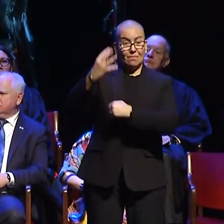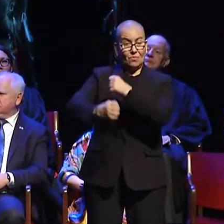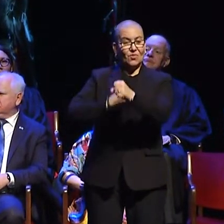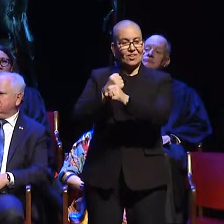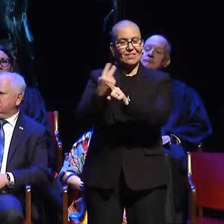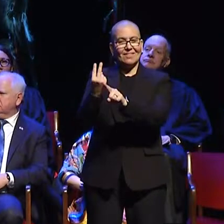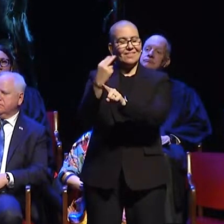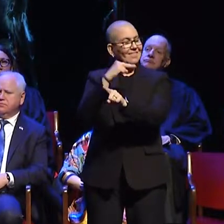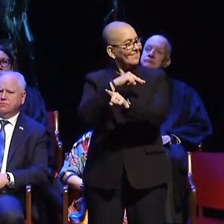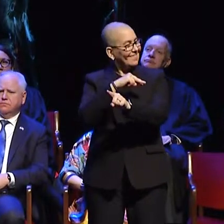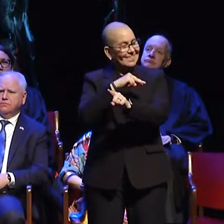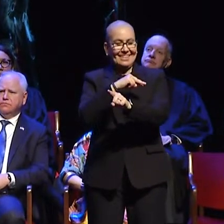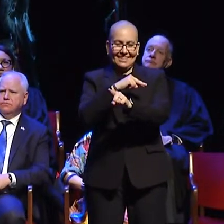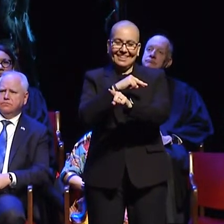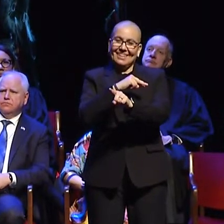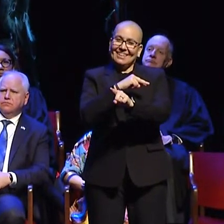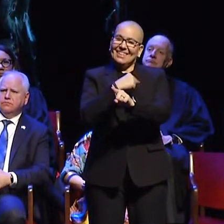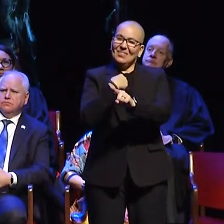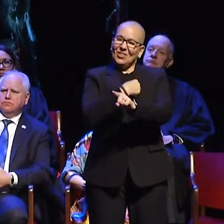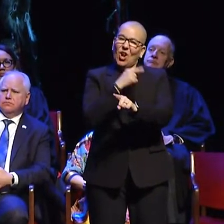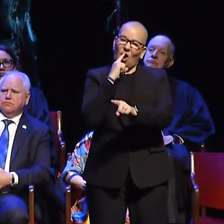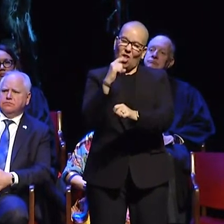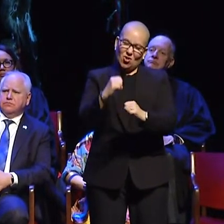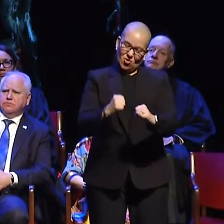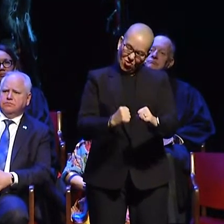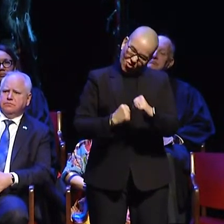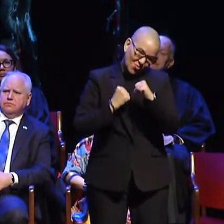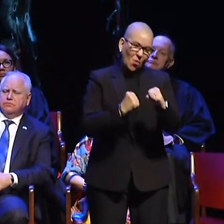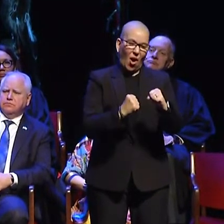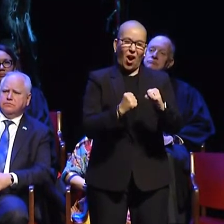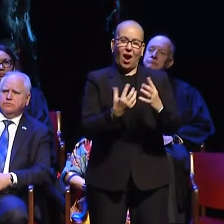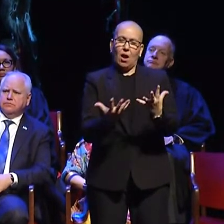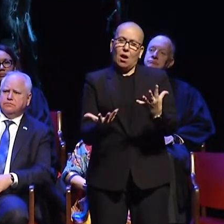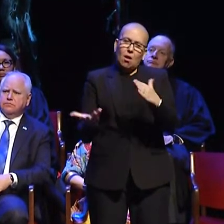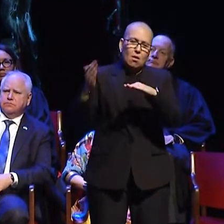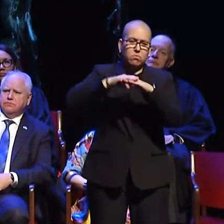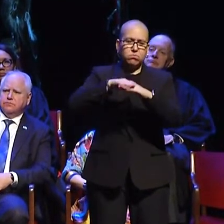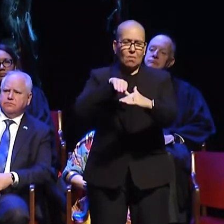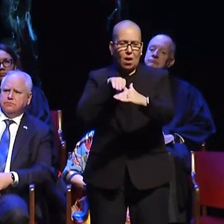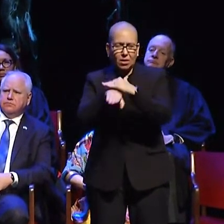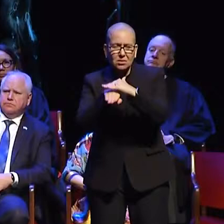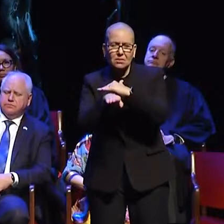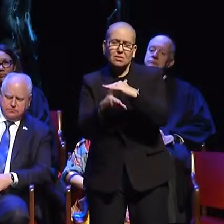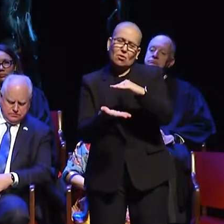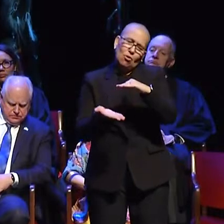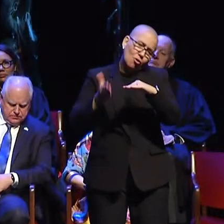is even stronger, even more accessible, even more secure,